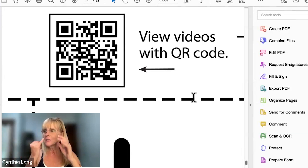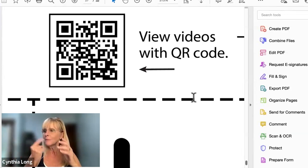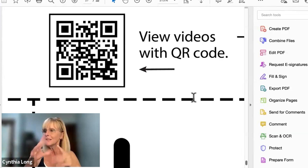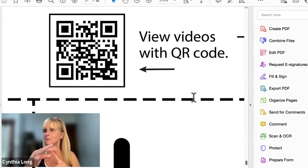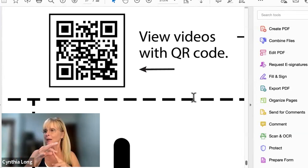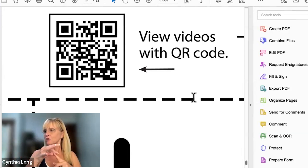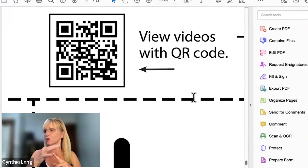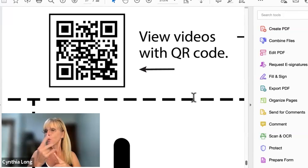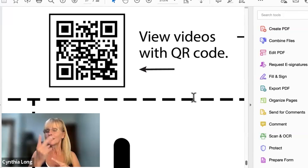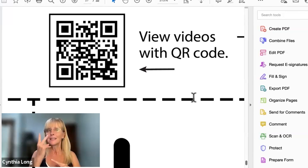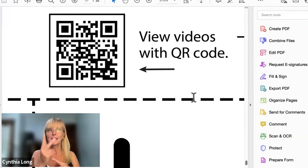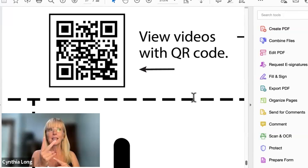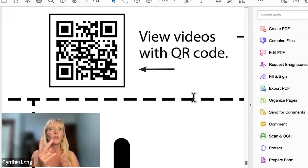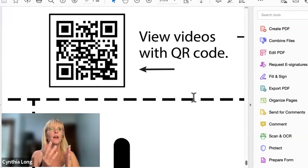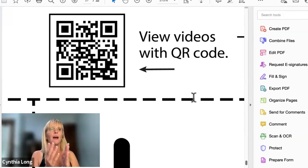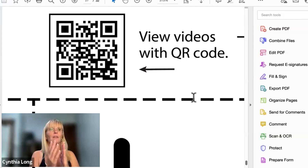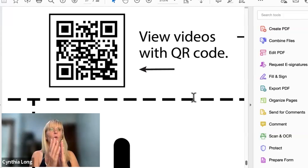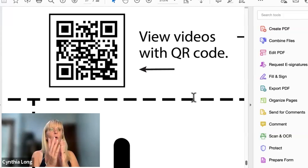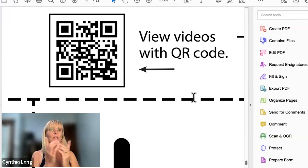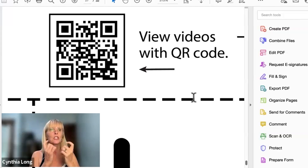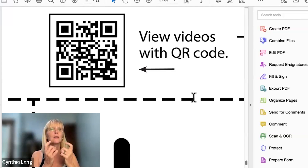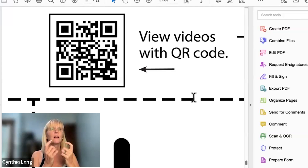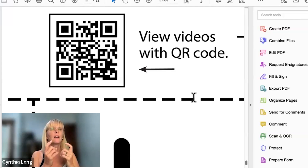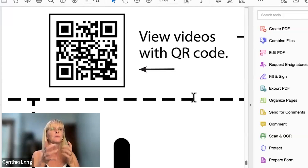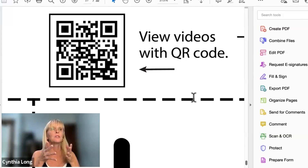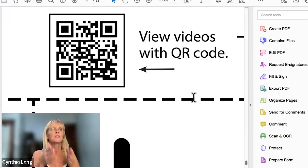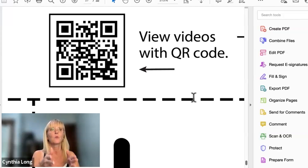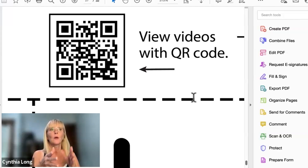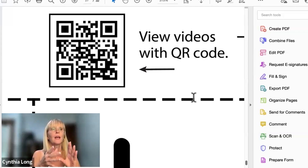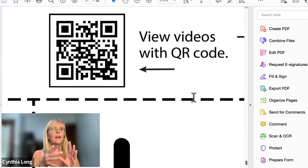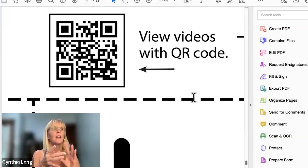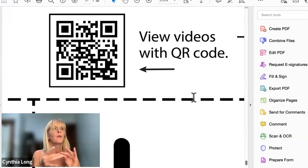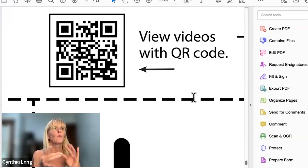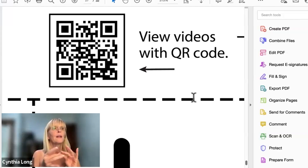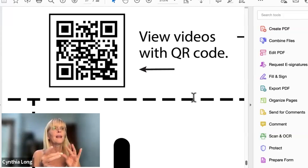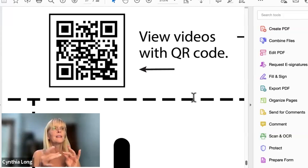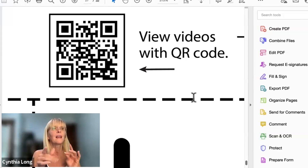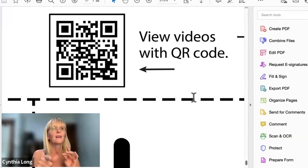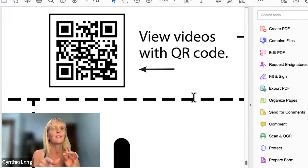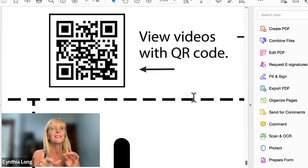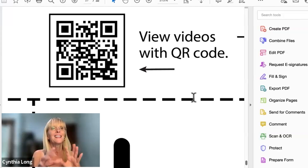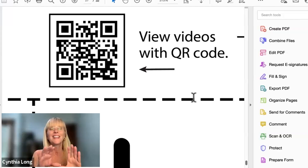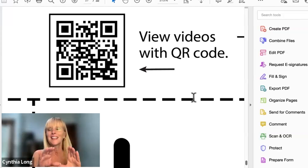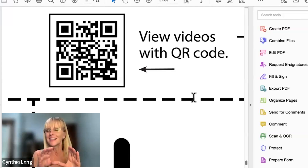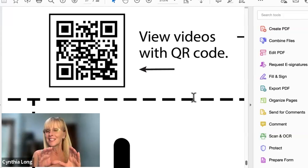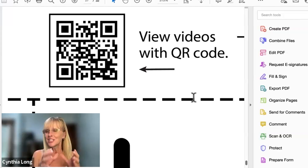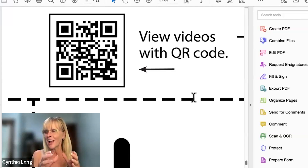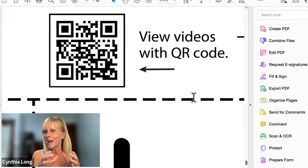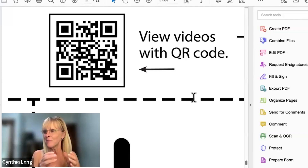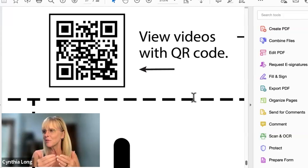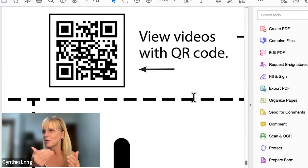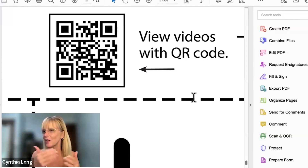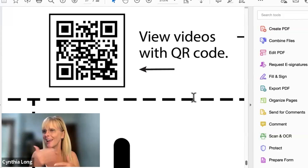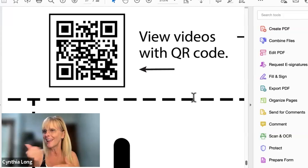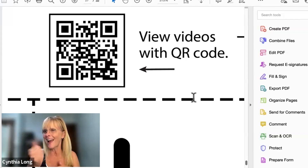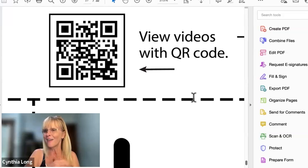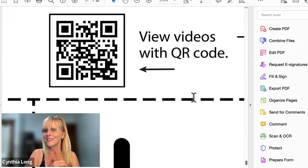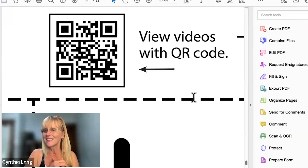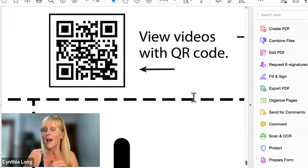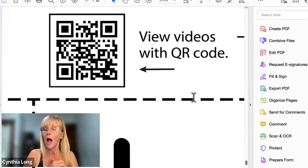something special you want to see, or you have a question, just go ahead and write that down in the chat before you head out. I'm